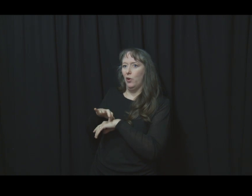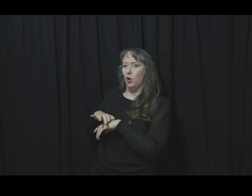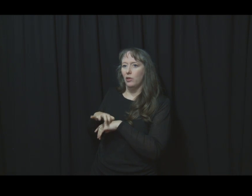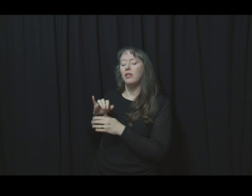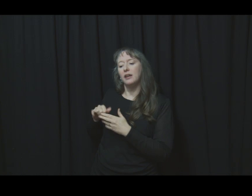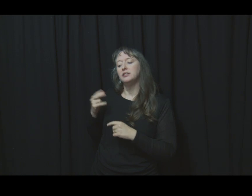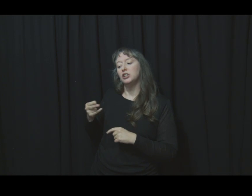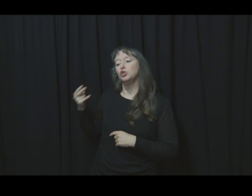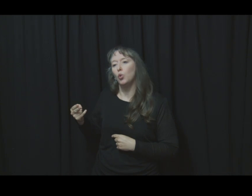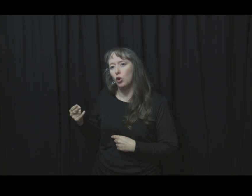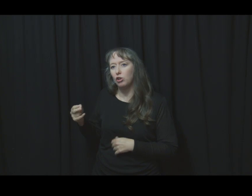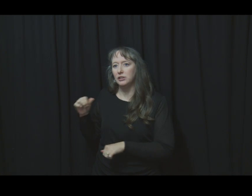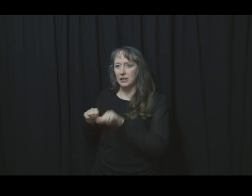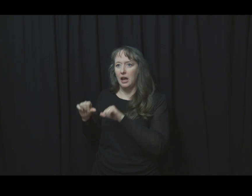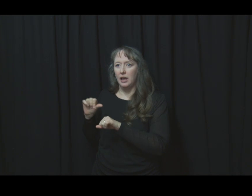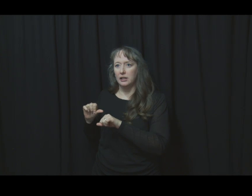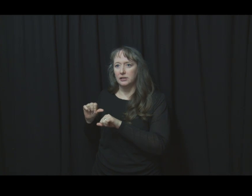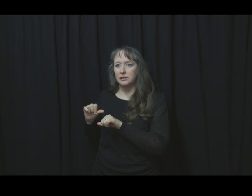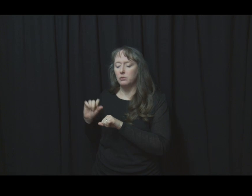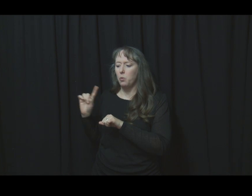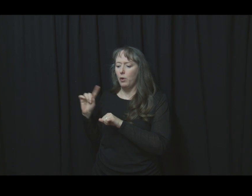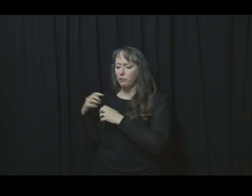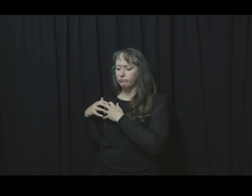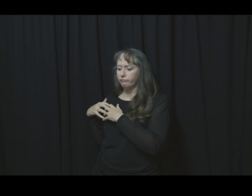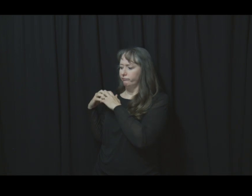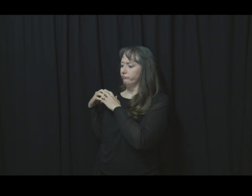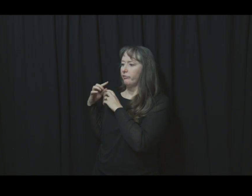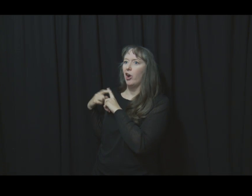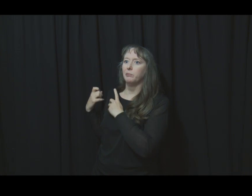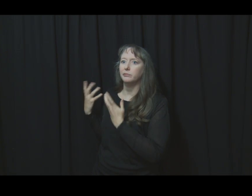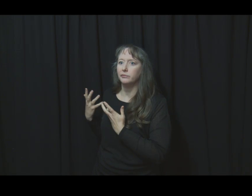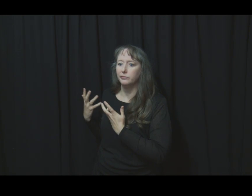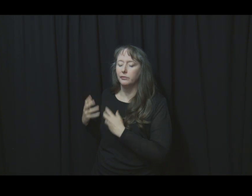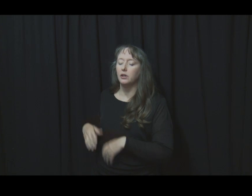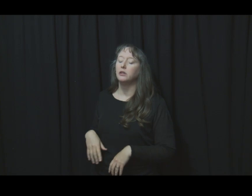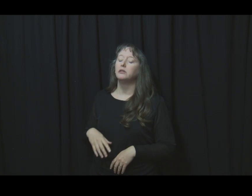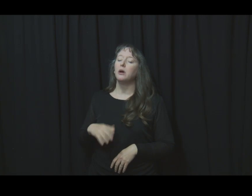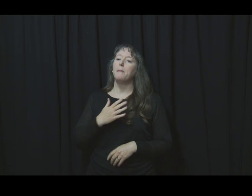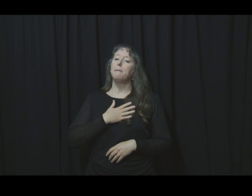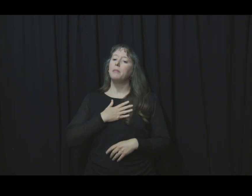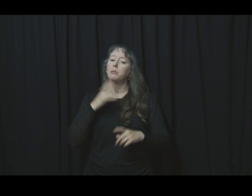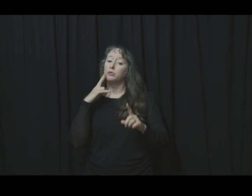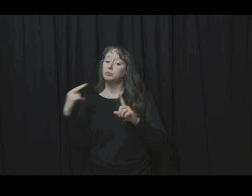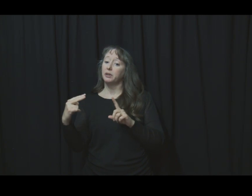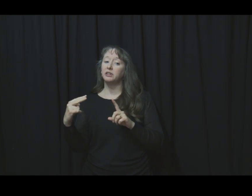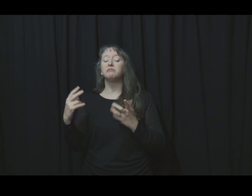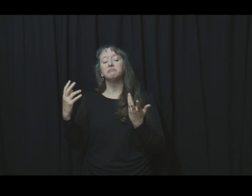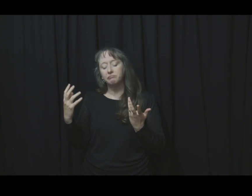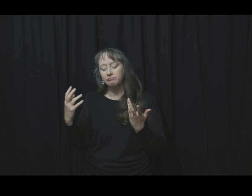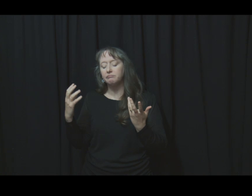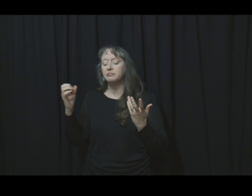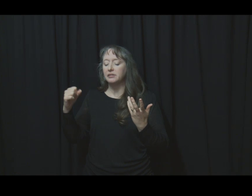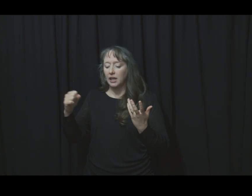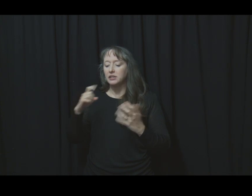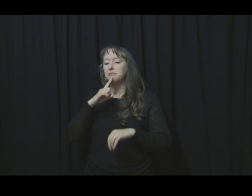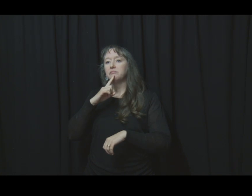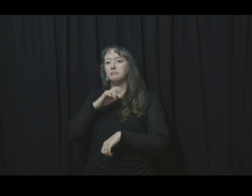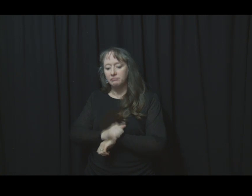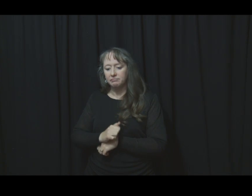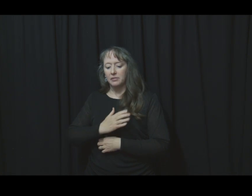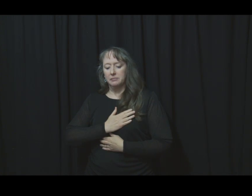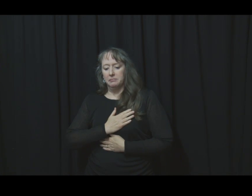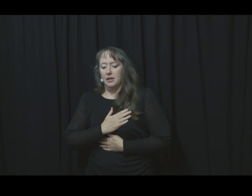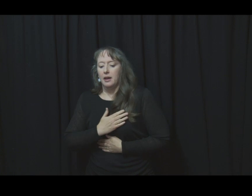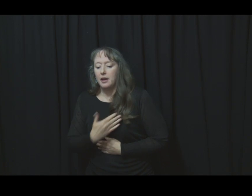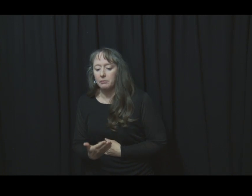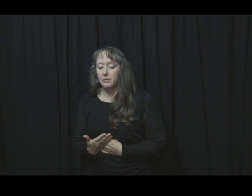origin science. Now, just to understand, so you understand where I'm coming from, yes, we admit we build our origins of historical